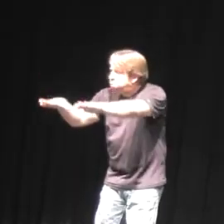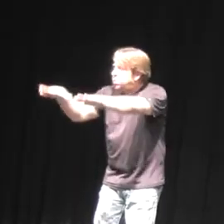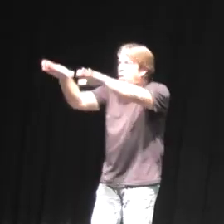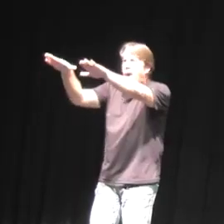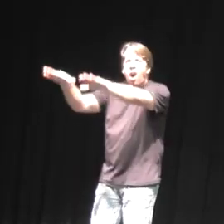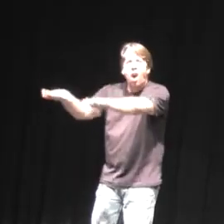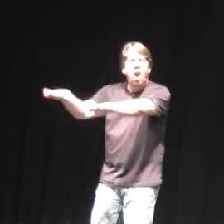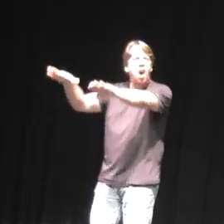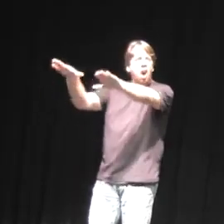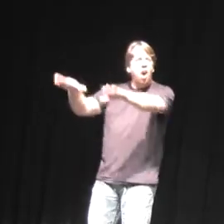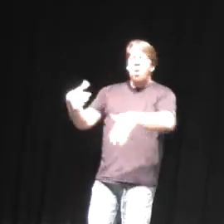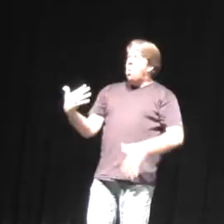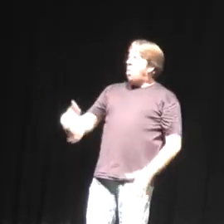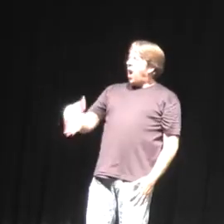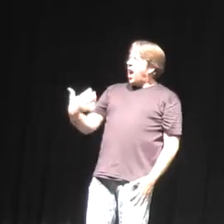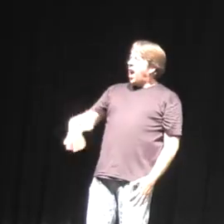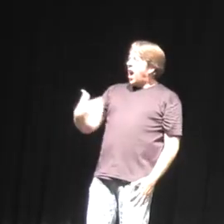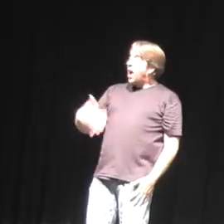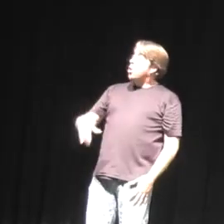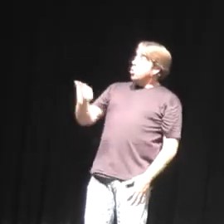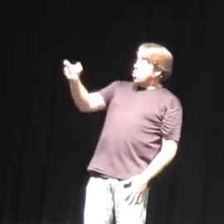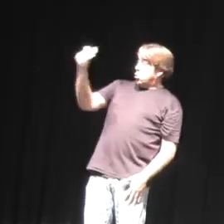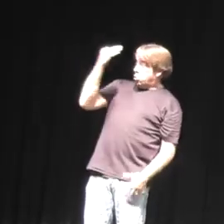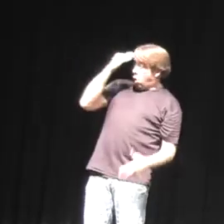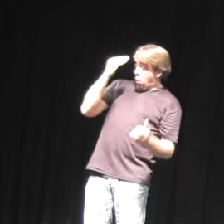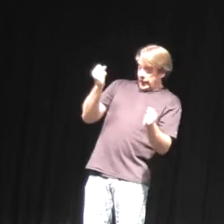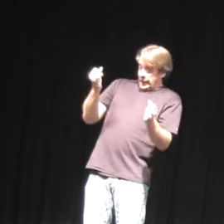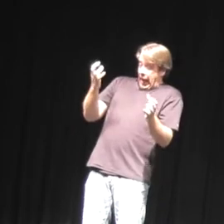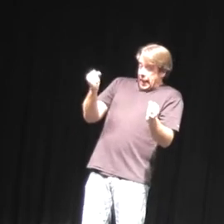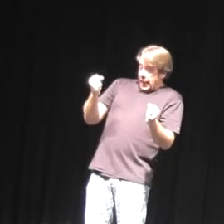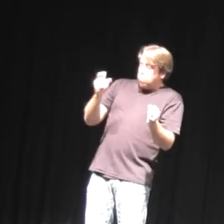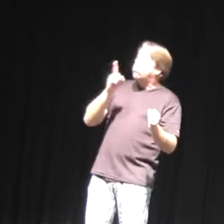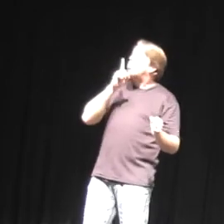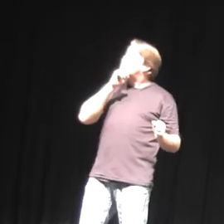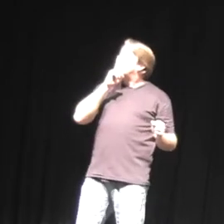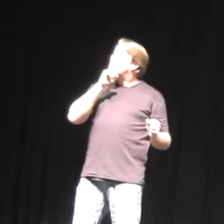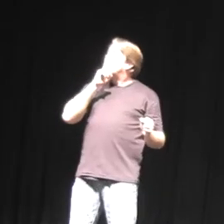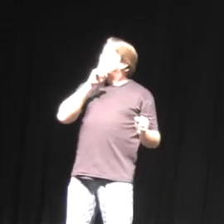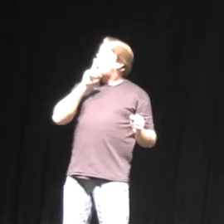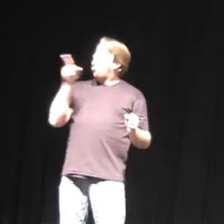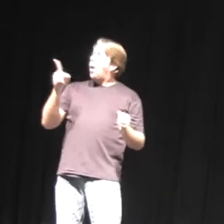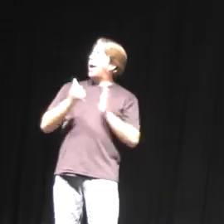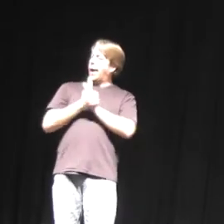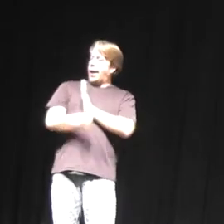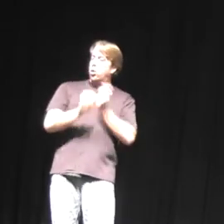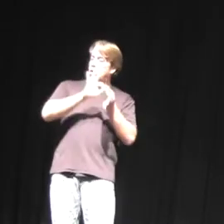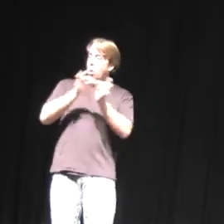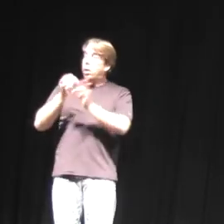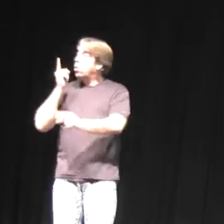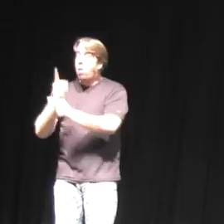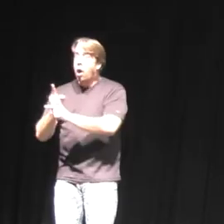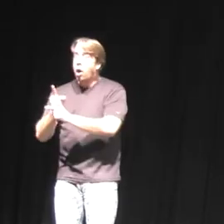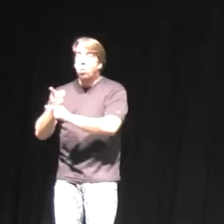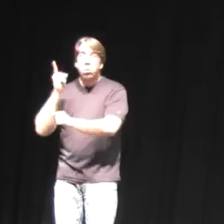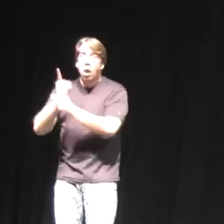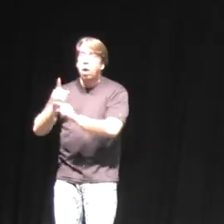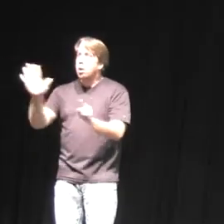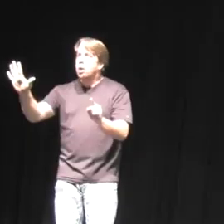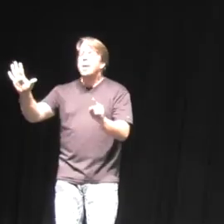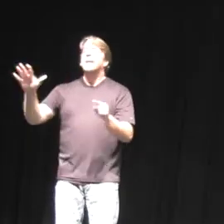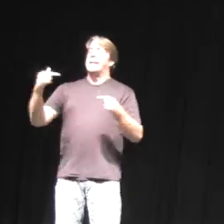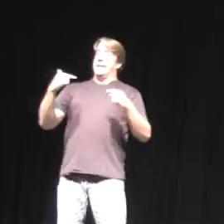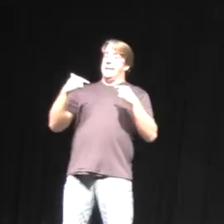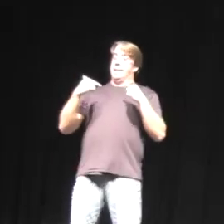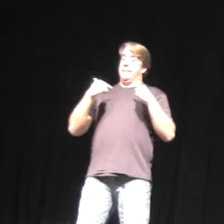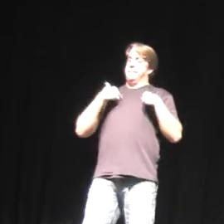Because, yes, just because you know sign language does not mean that like you can interpret, right? So, thank you. I will